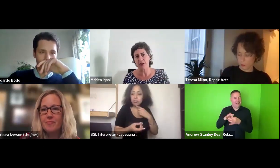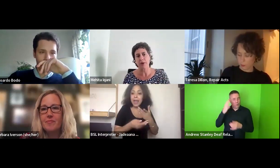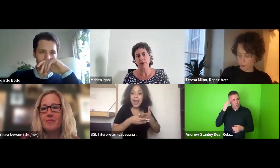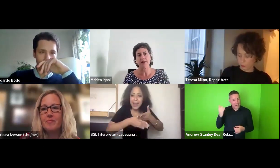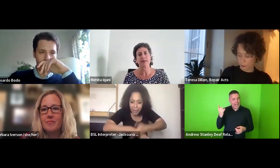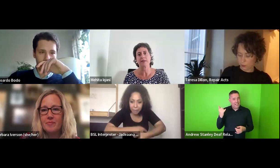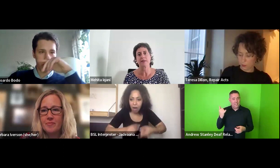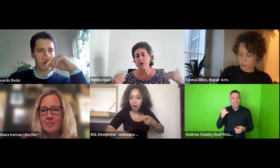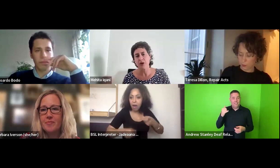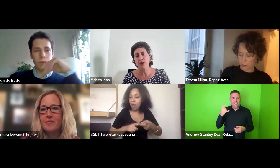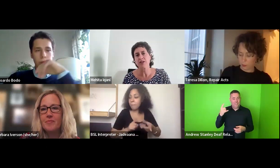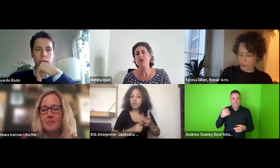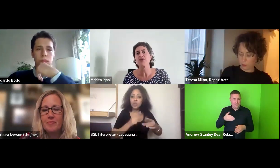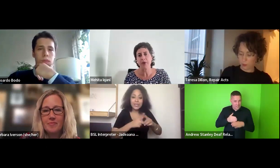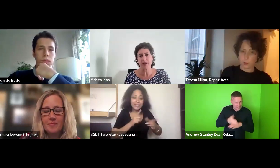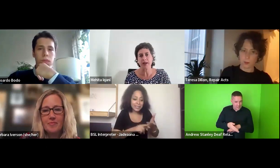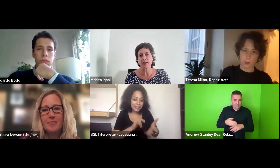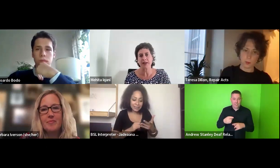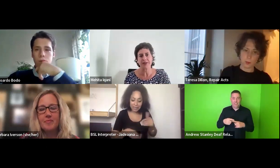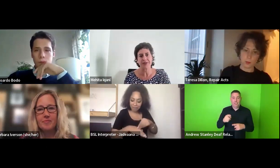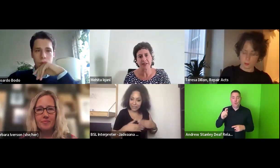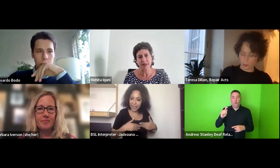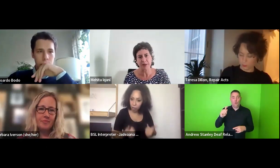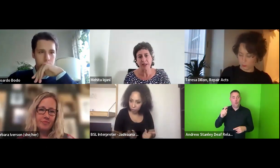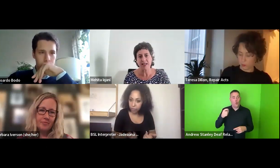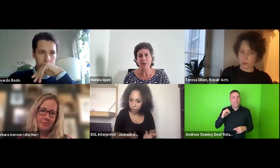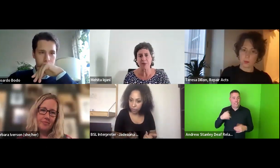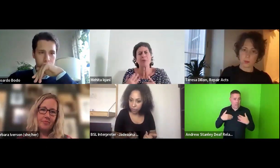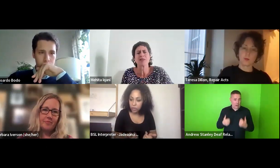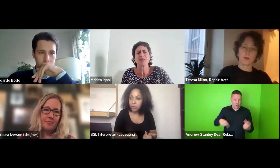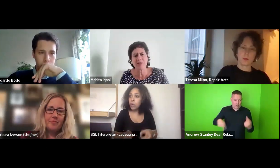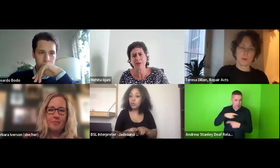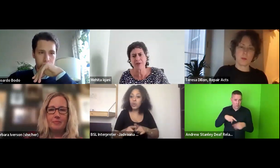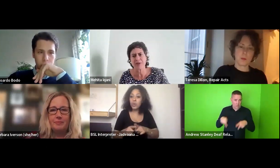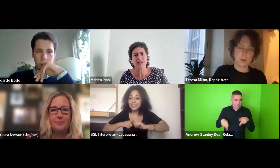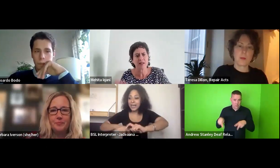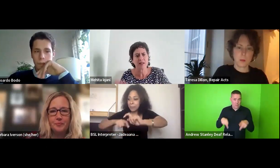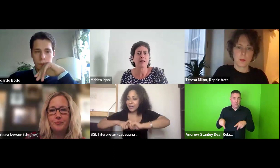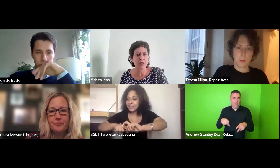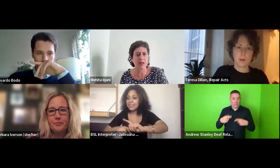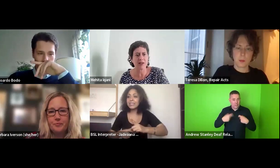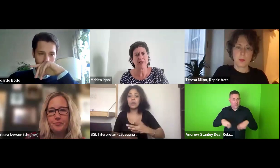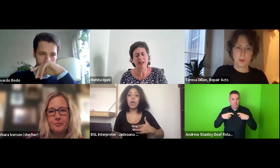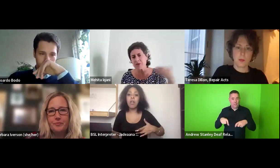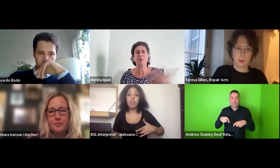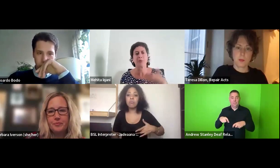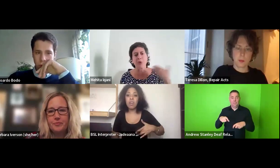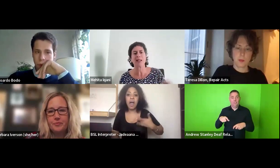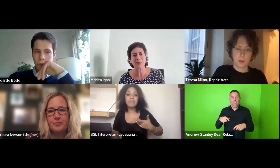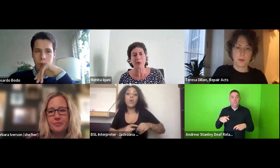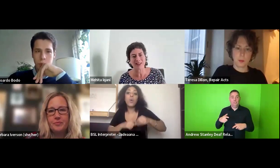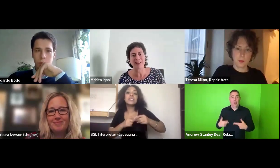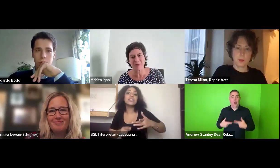the extractive economy is not only destroying planetary sustainability, but people's livelihoods and the quality of life. Like, I'm